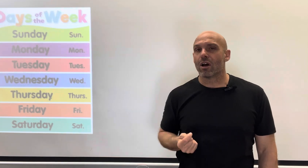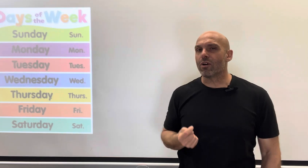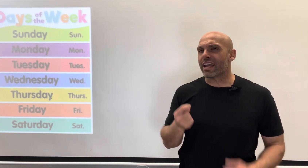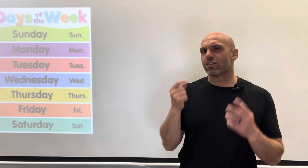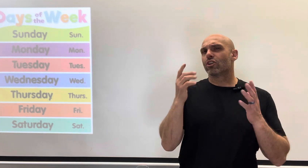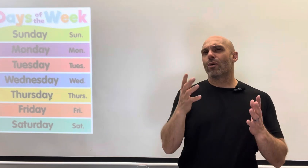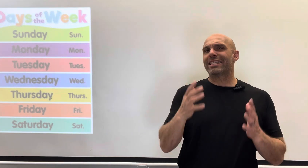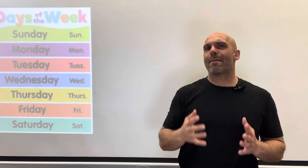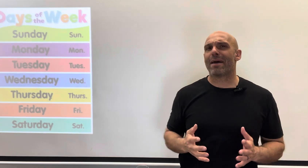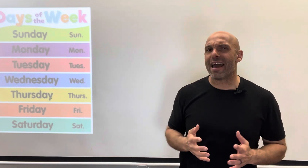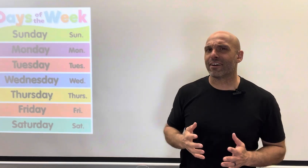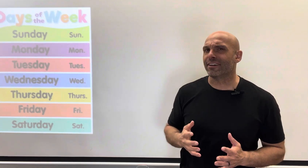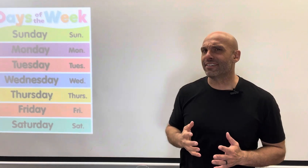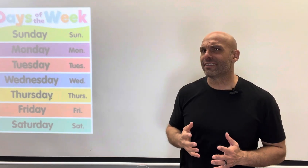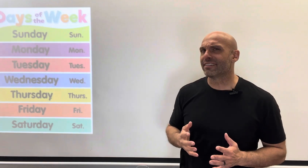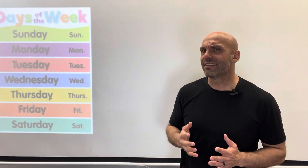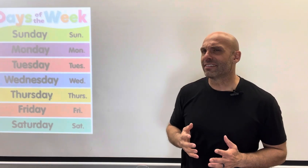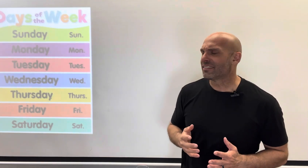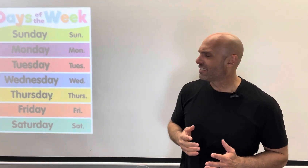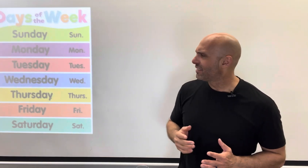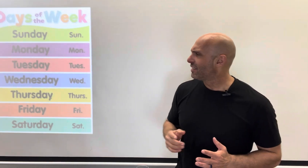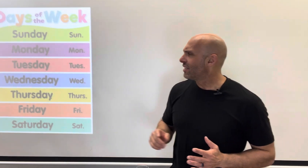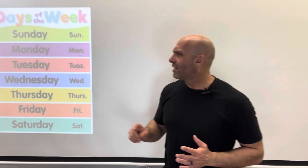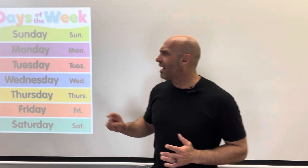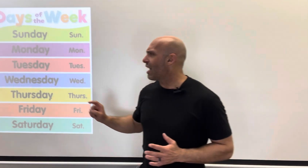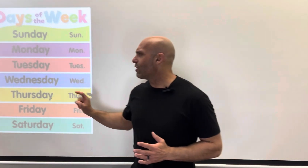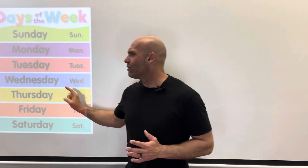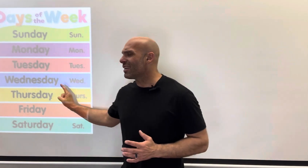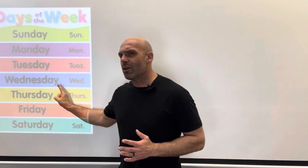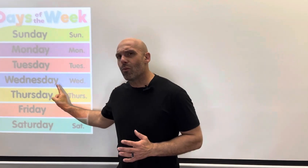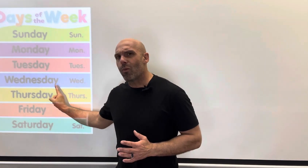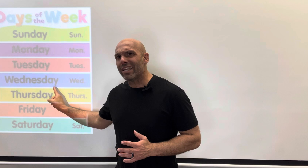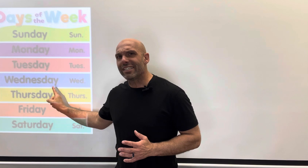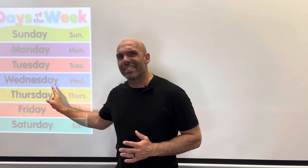Okay, so knowing that pattern, how do you sign Wednesday?